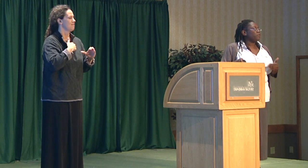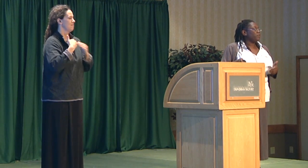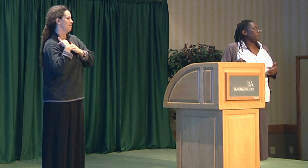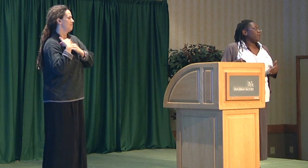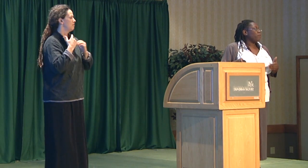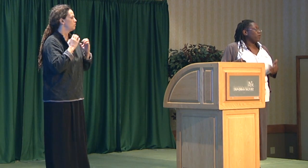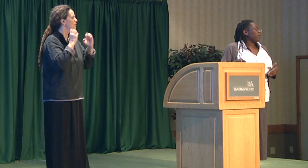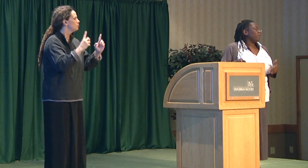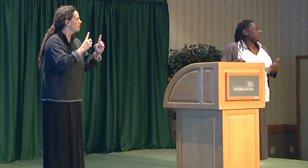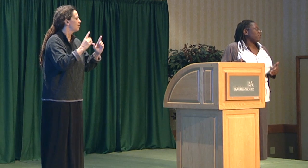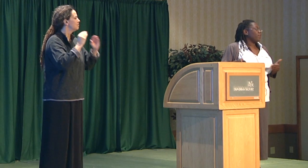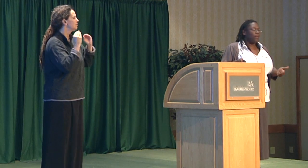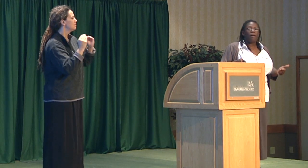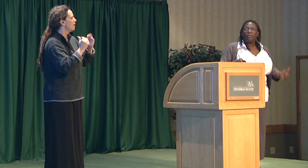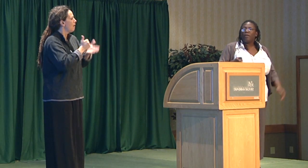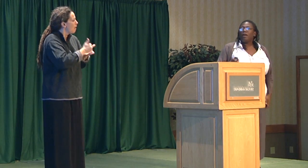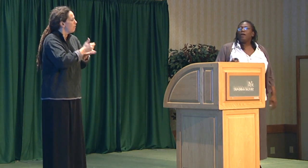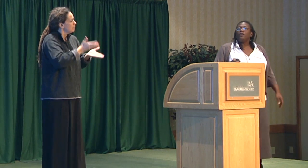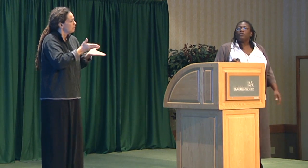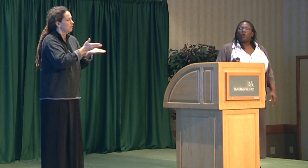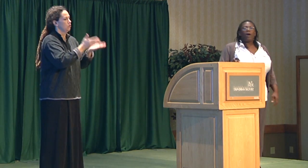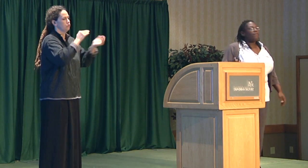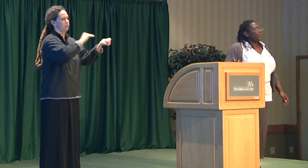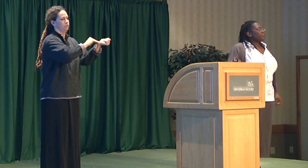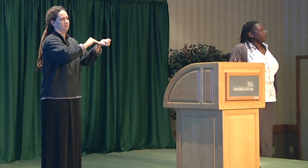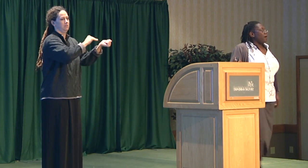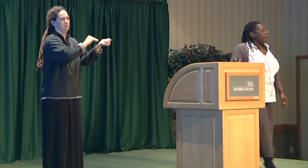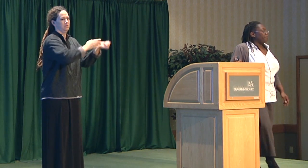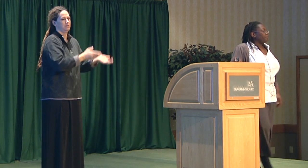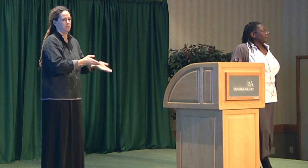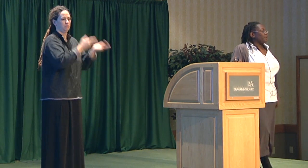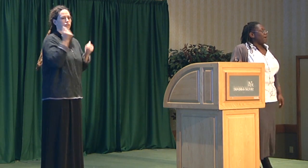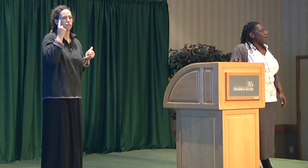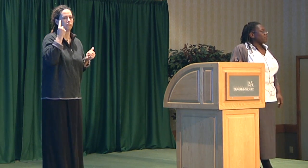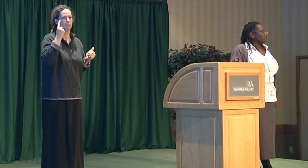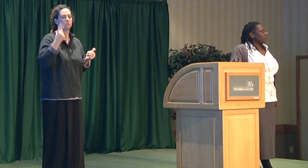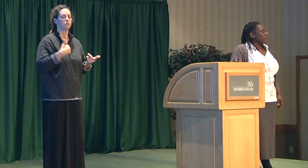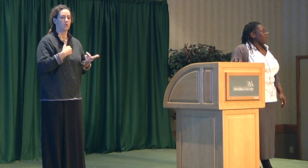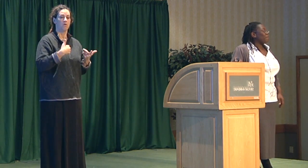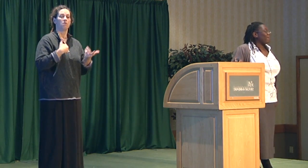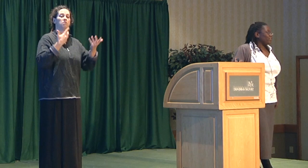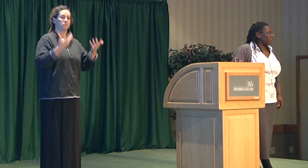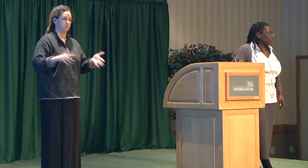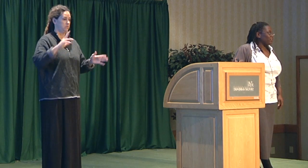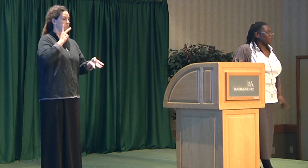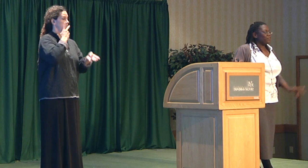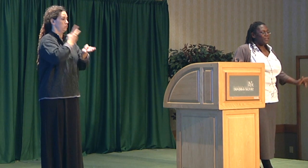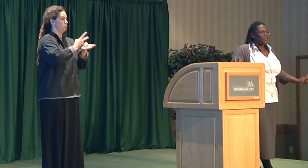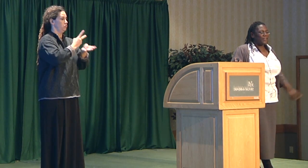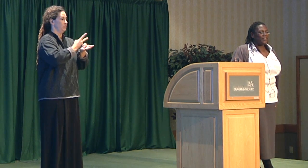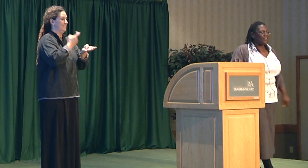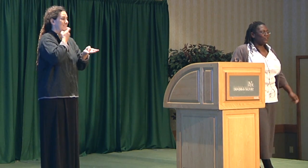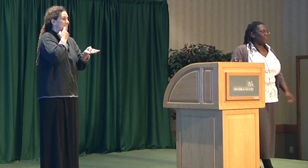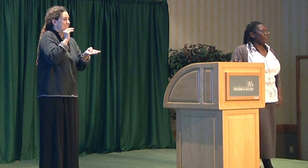back to the community that I work in and I serve and I love. So I finished my master's degree in May of this year. It took me